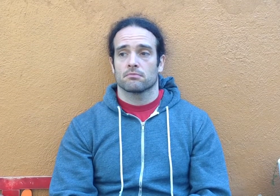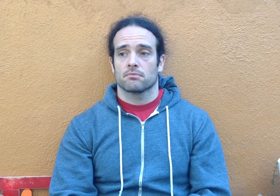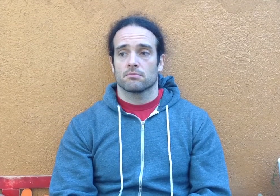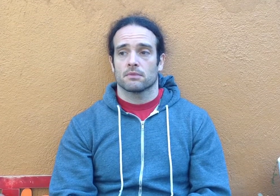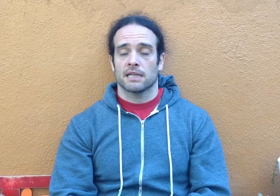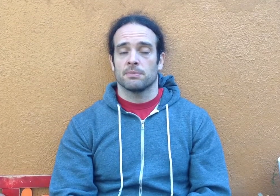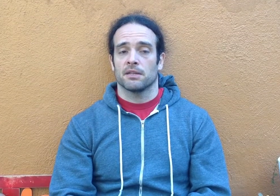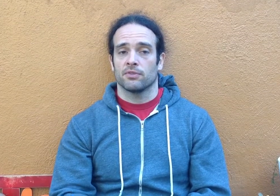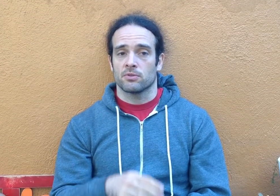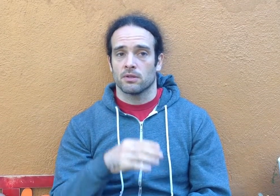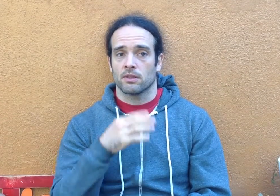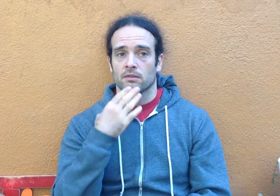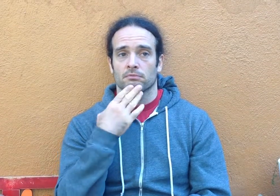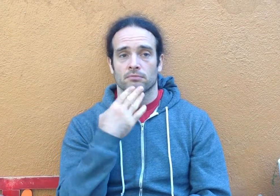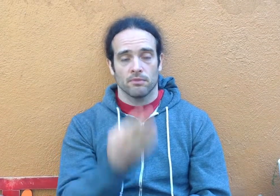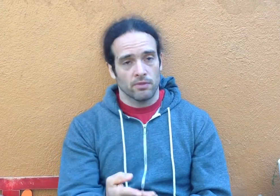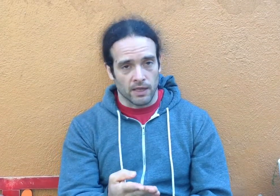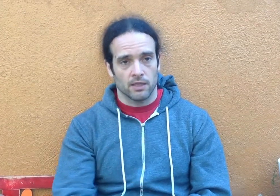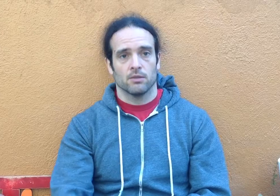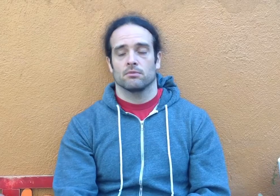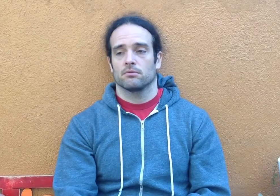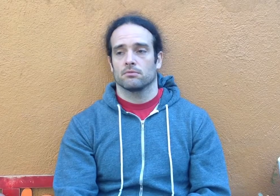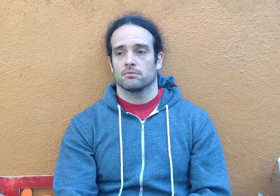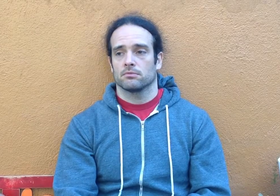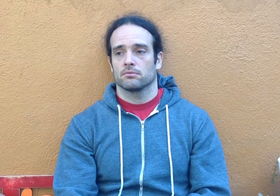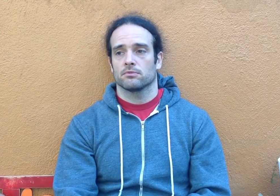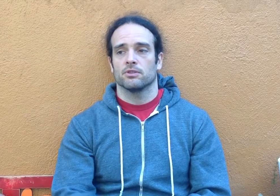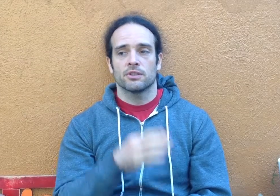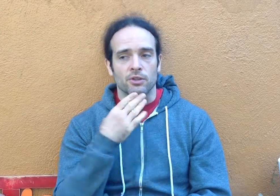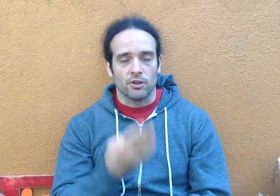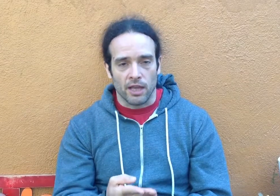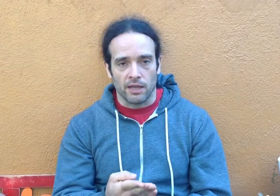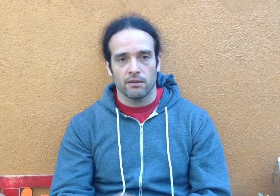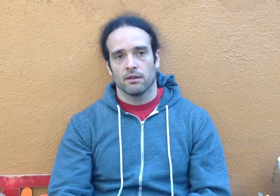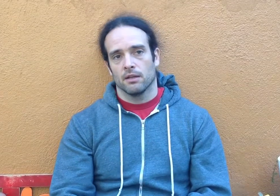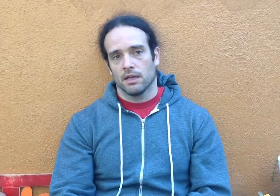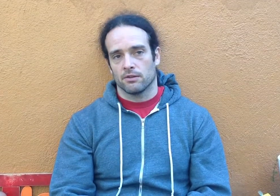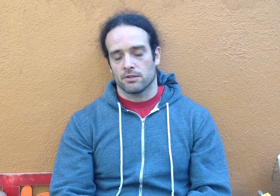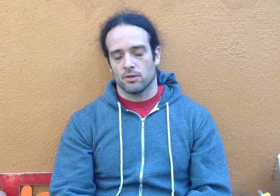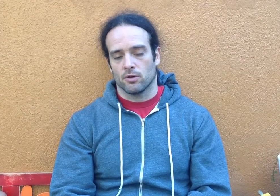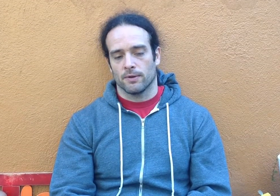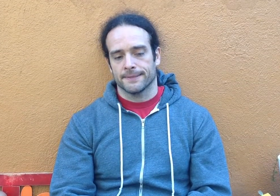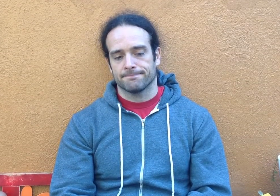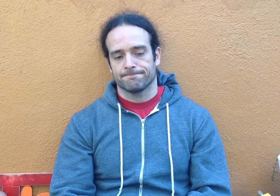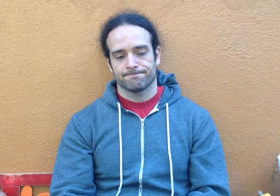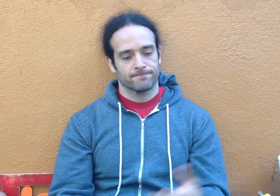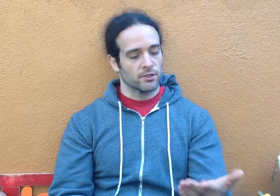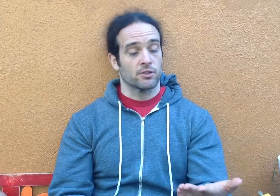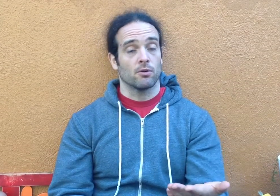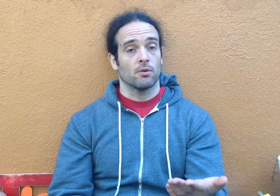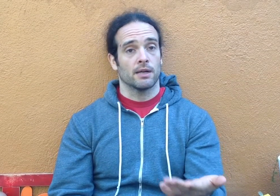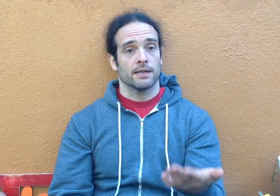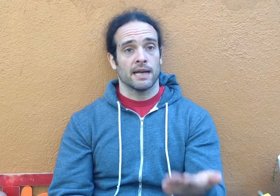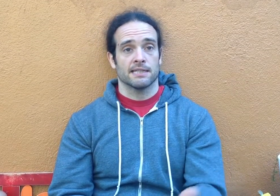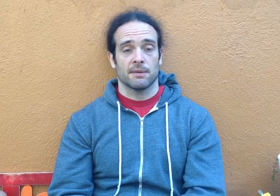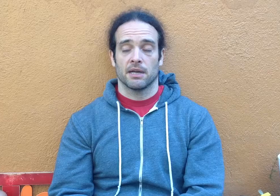Not to be confused with, thank you. Tilt your head, and there's no, uh, there's no, uh, not on the